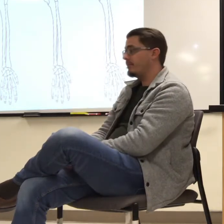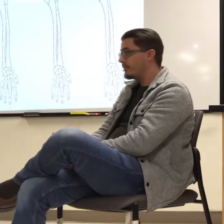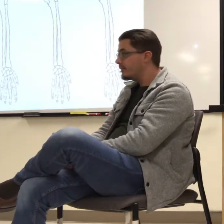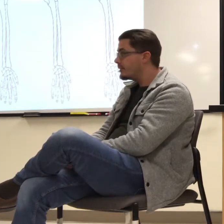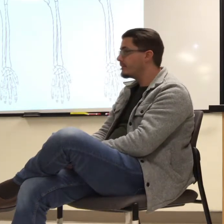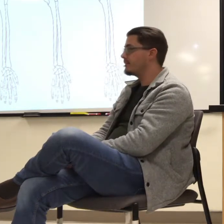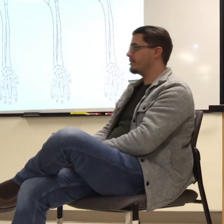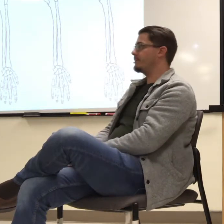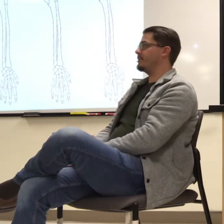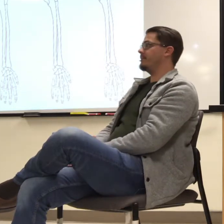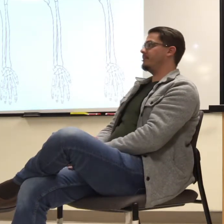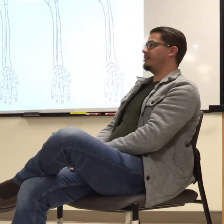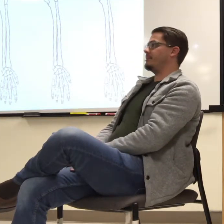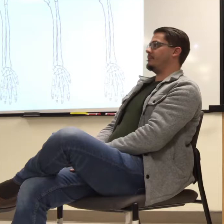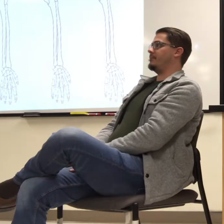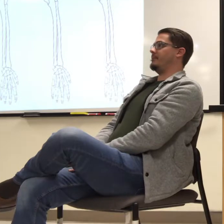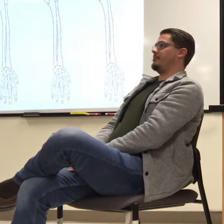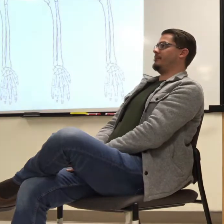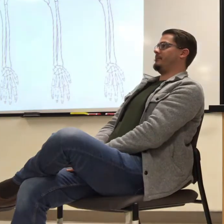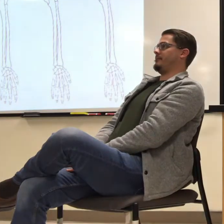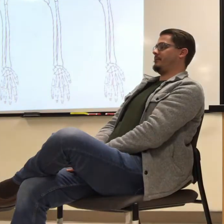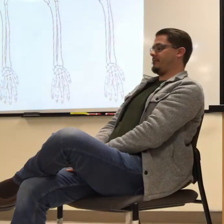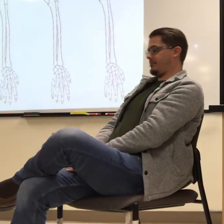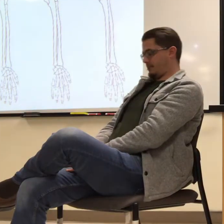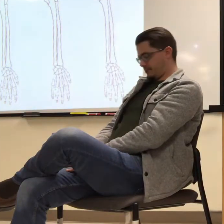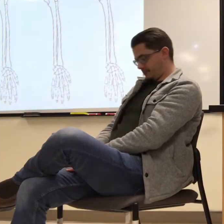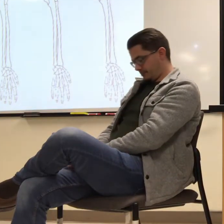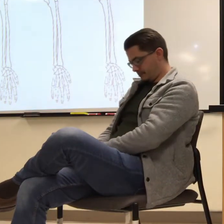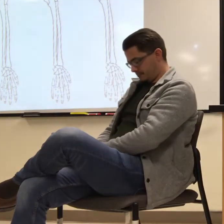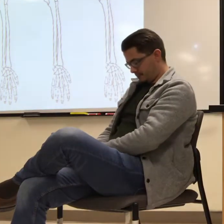2 through 5.